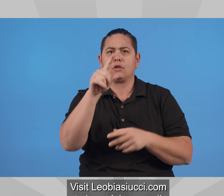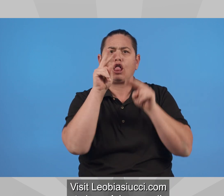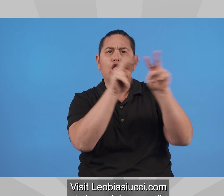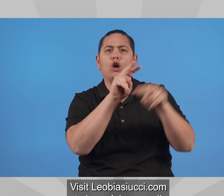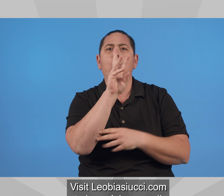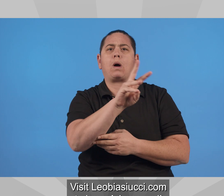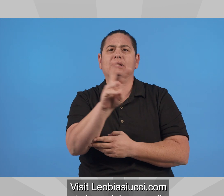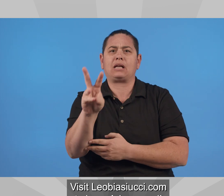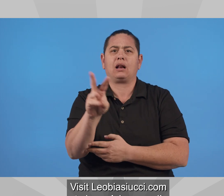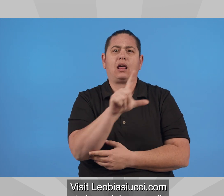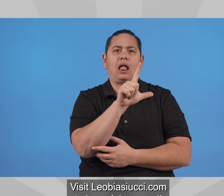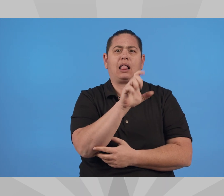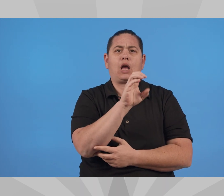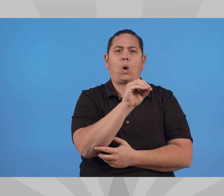to keep Arizona red.